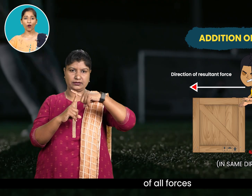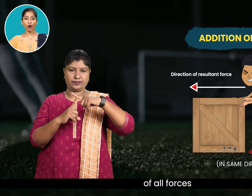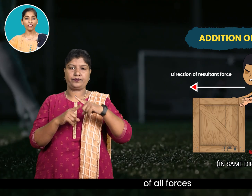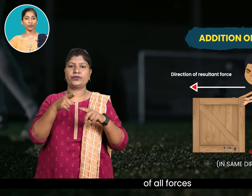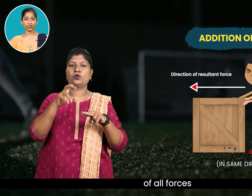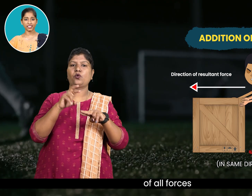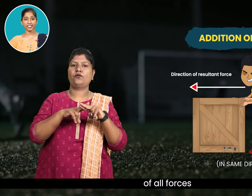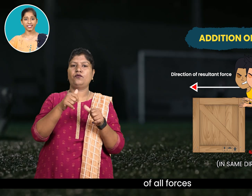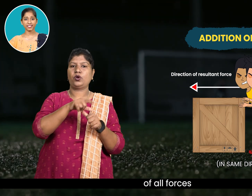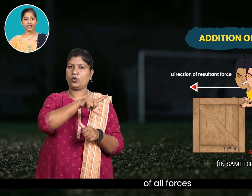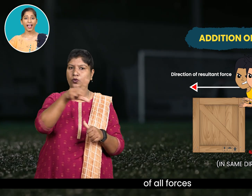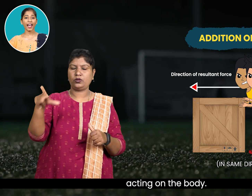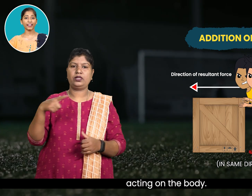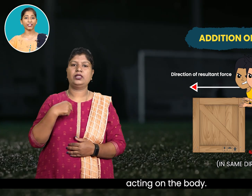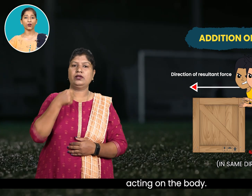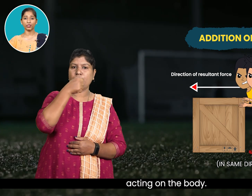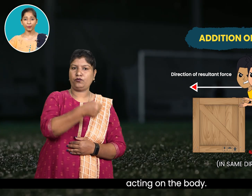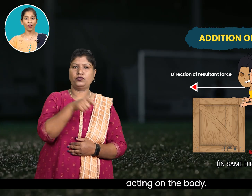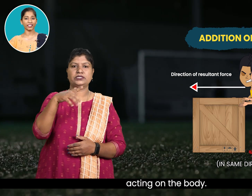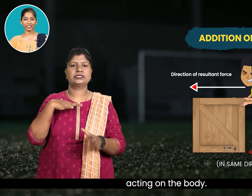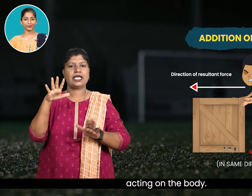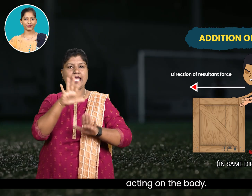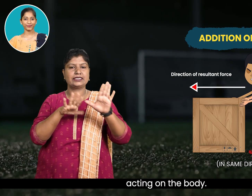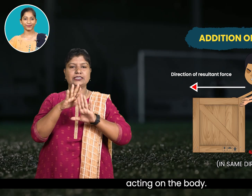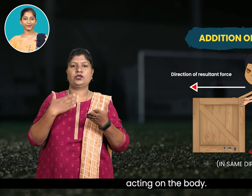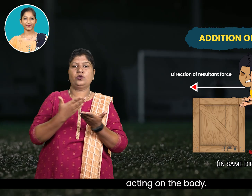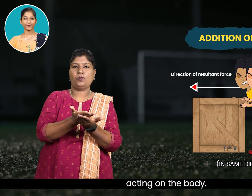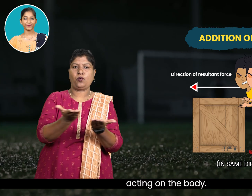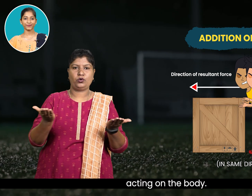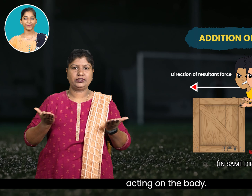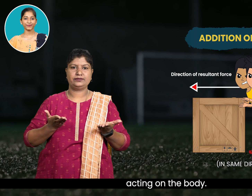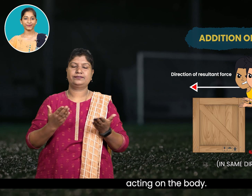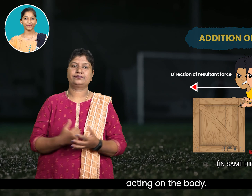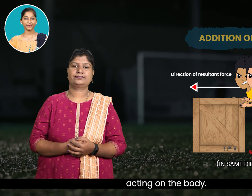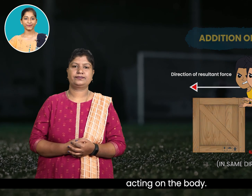of all forces acting on the body.